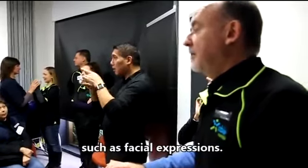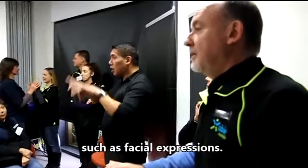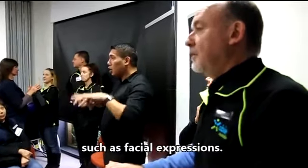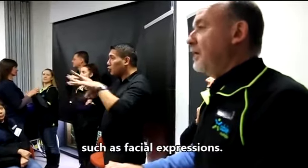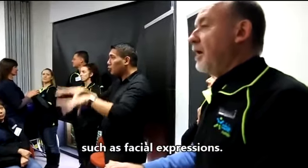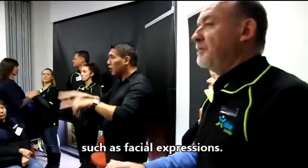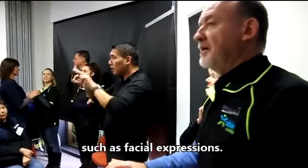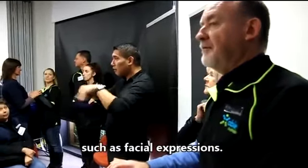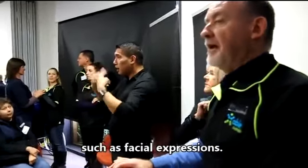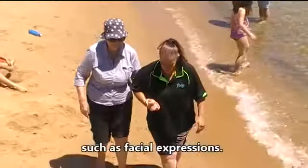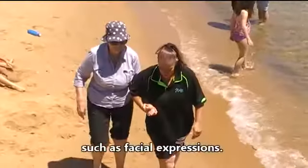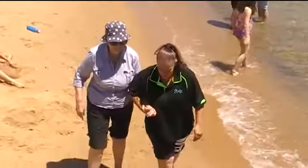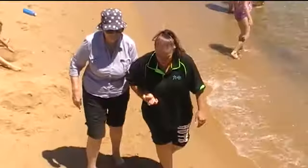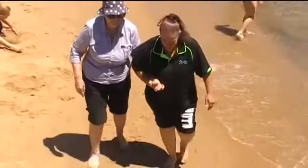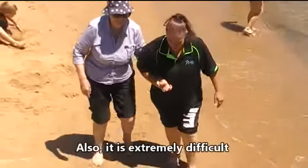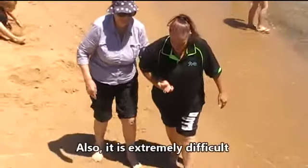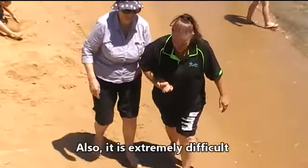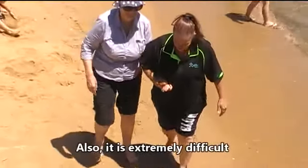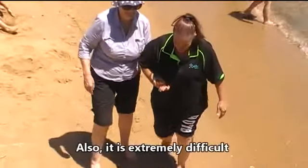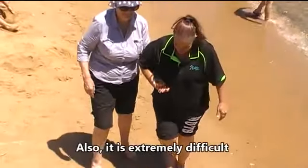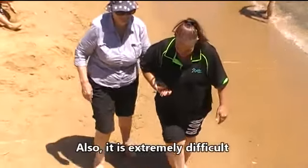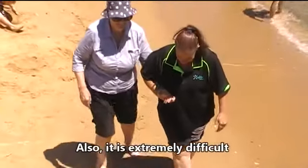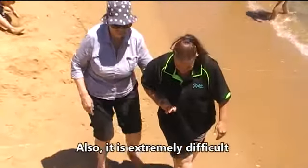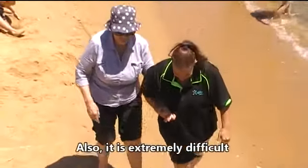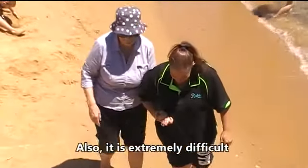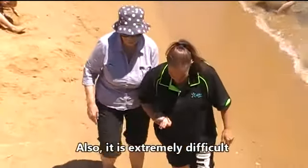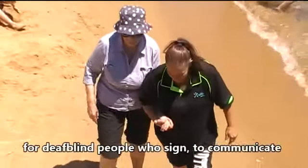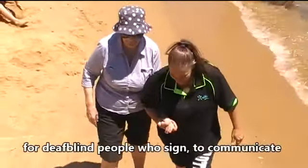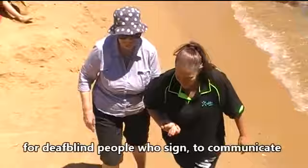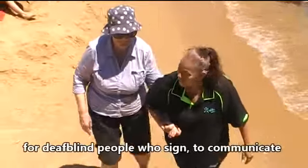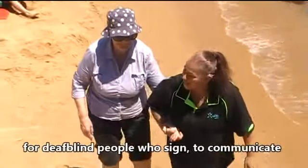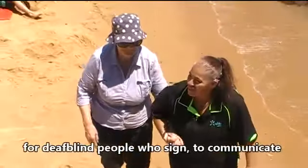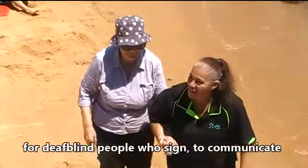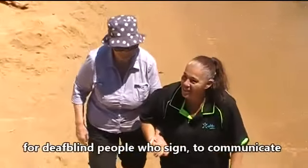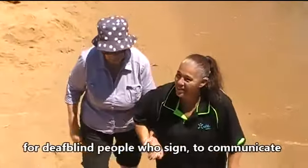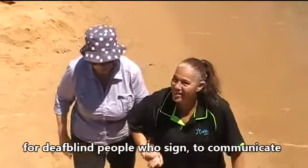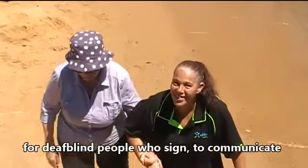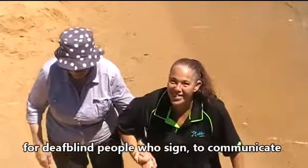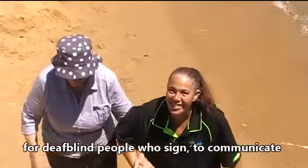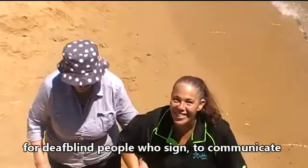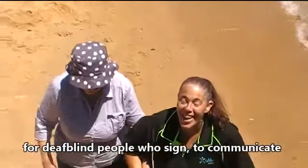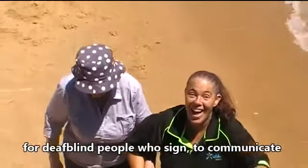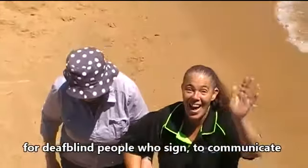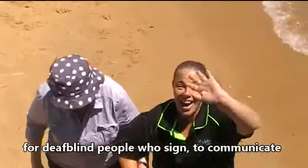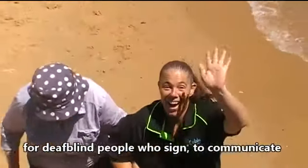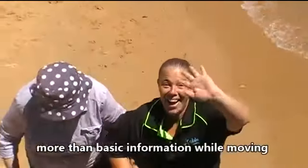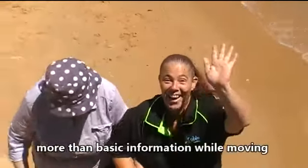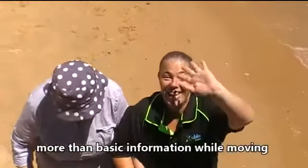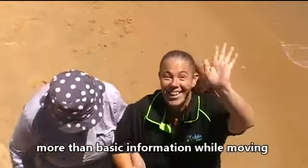facial expressions. Also, it is extremely difficult for deafblind people who sign to communicate more than